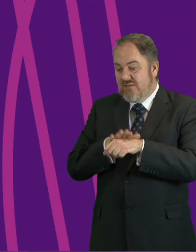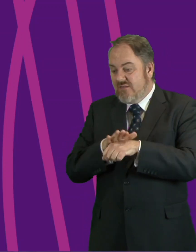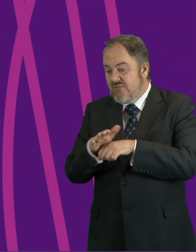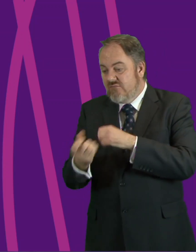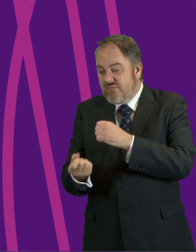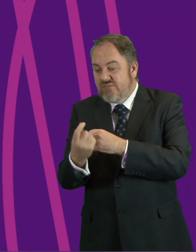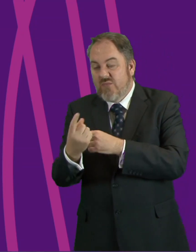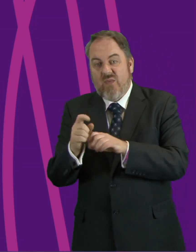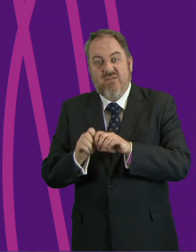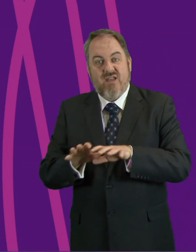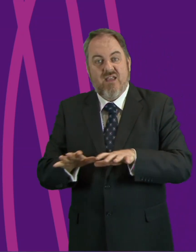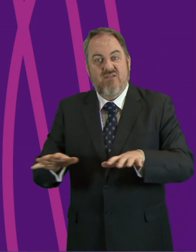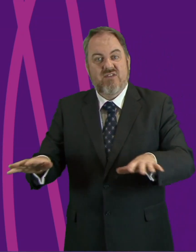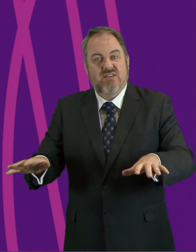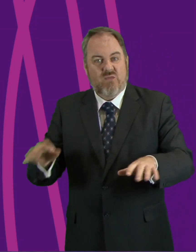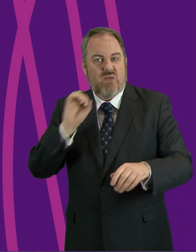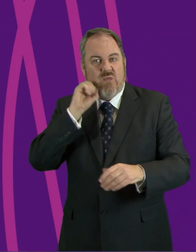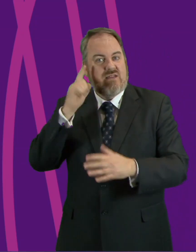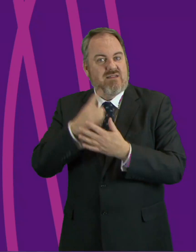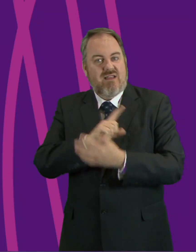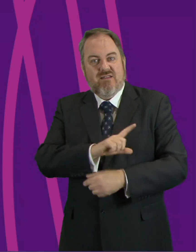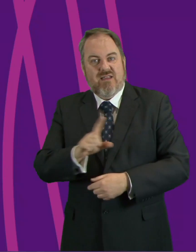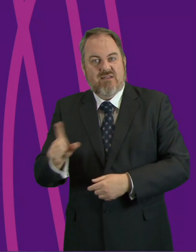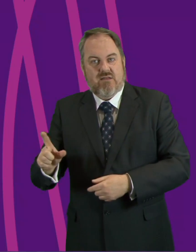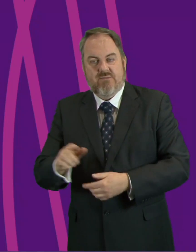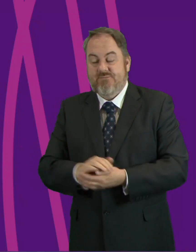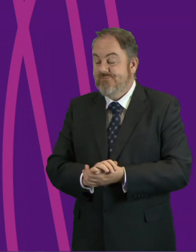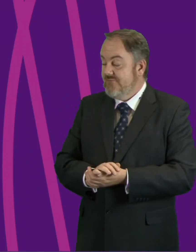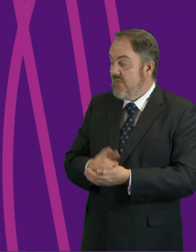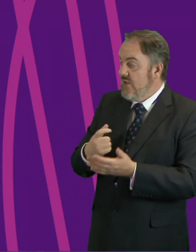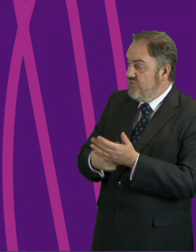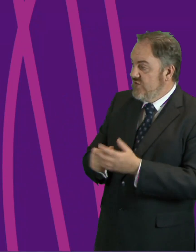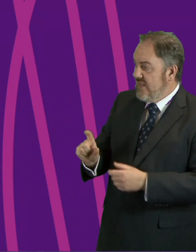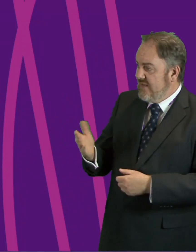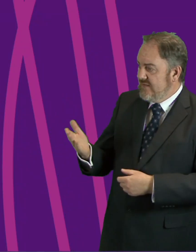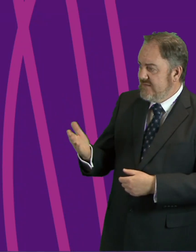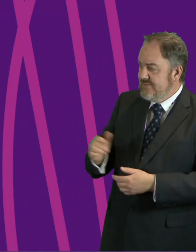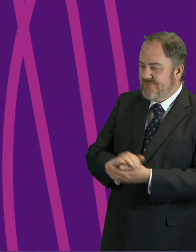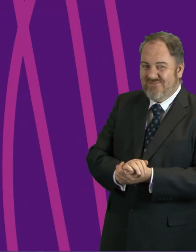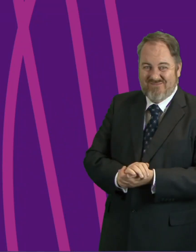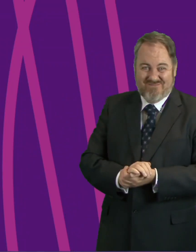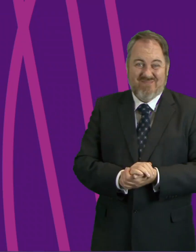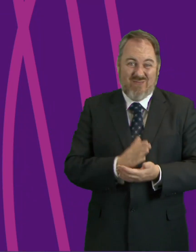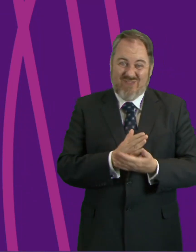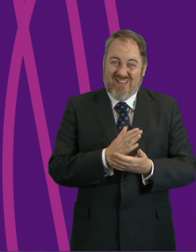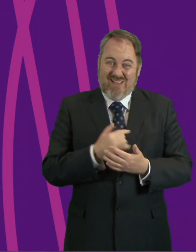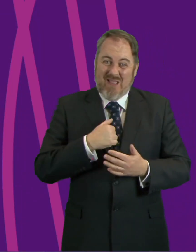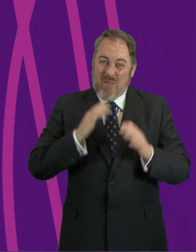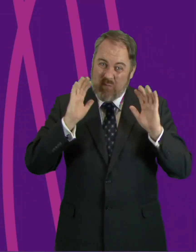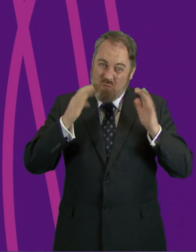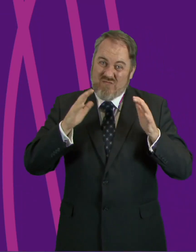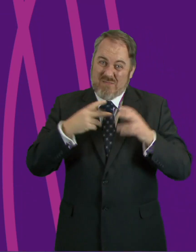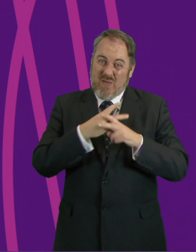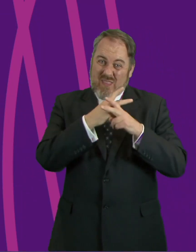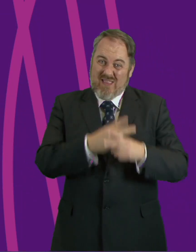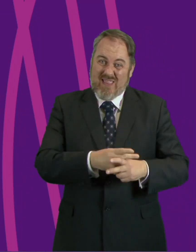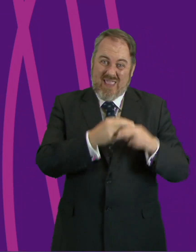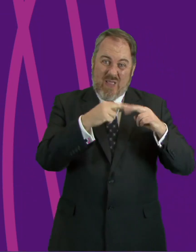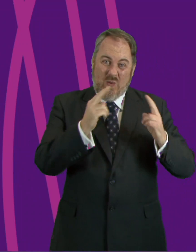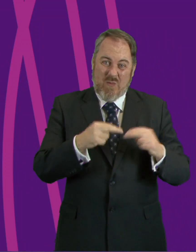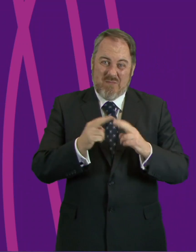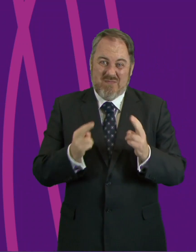right now. Richard Leonard. Thank you. I'm concerned about care homes because in the First Minister's statement she confirmed